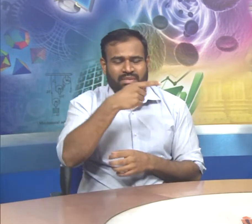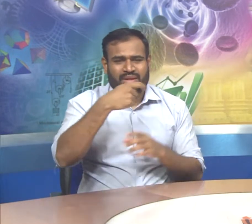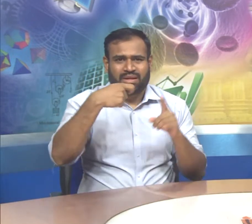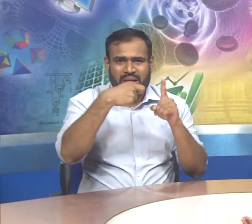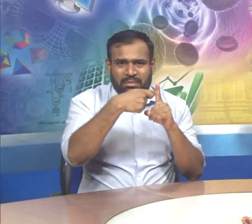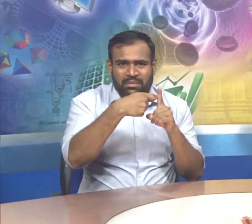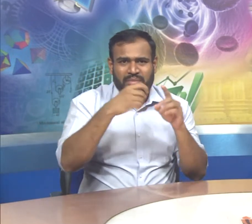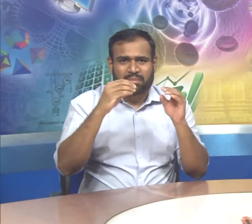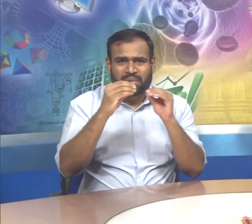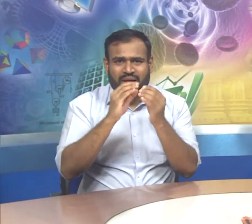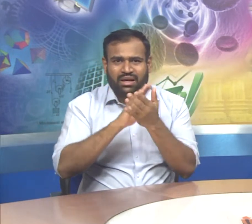crime.